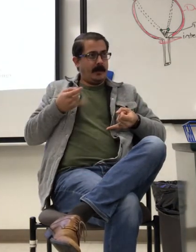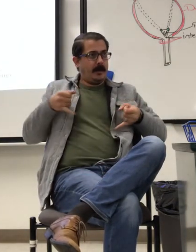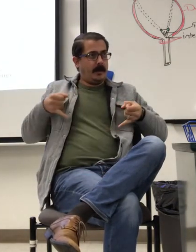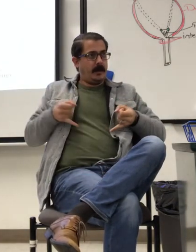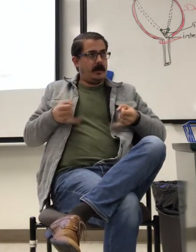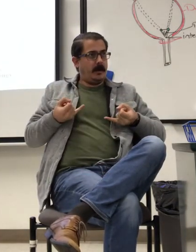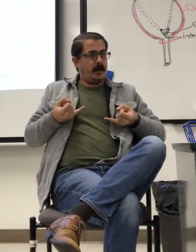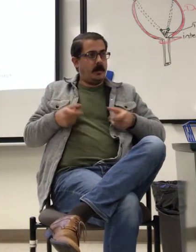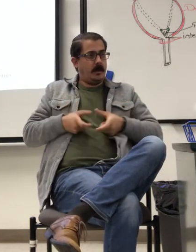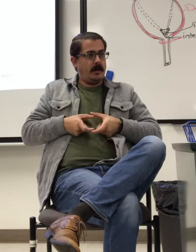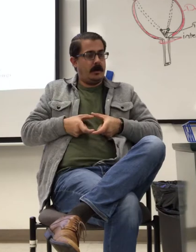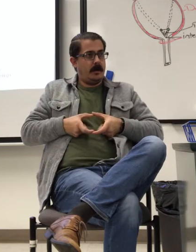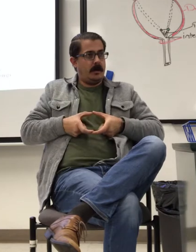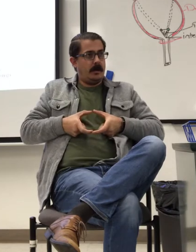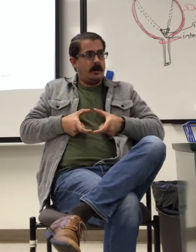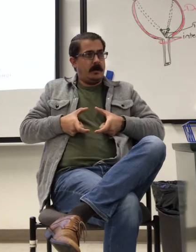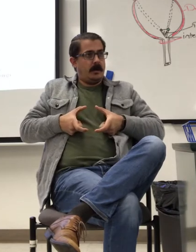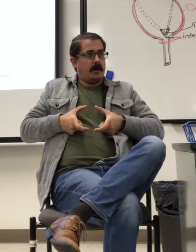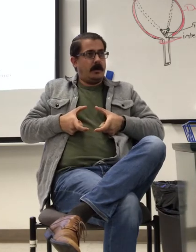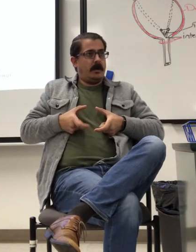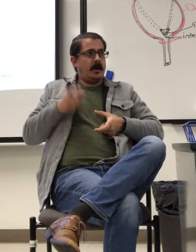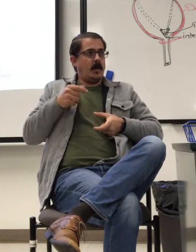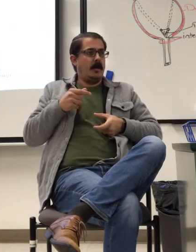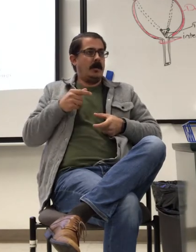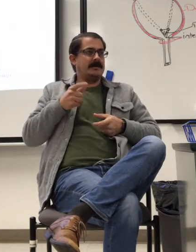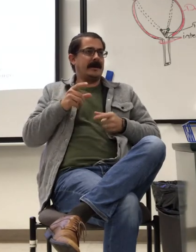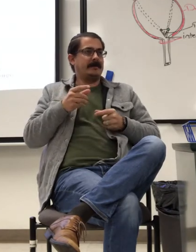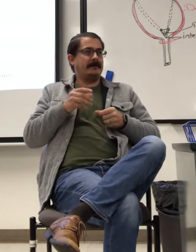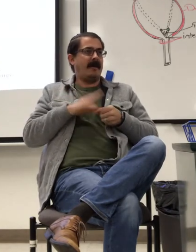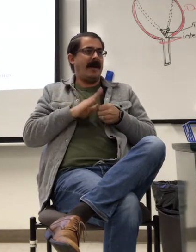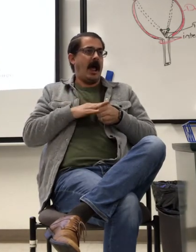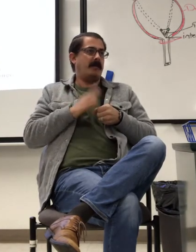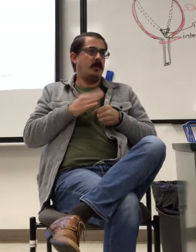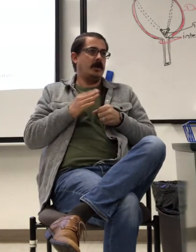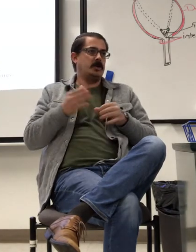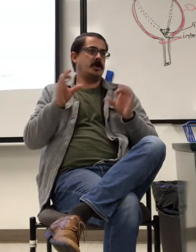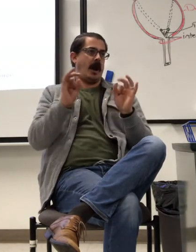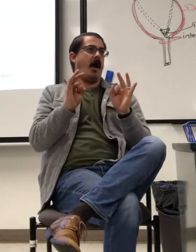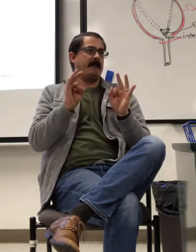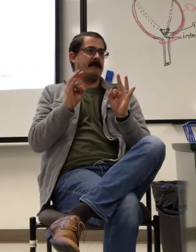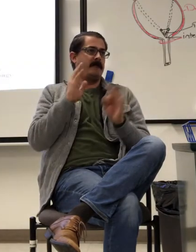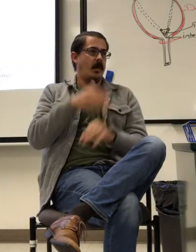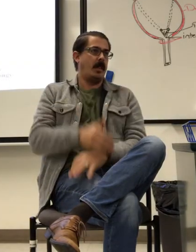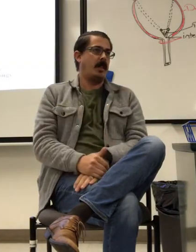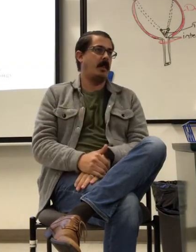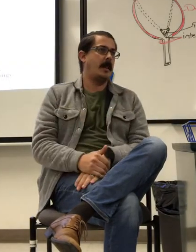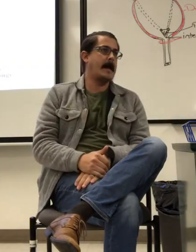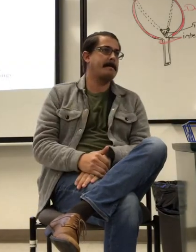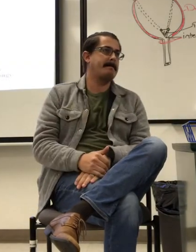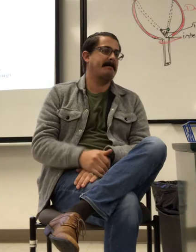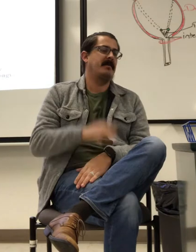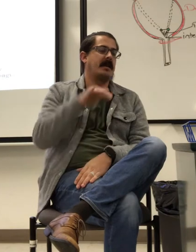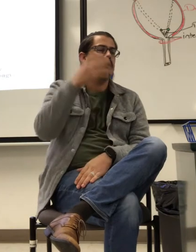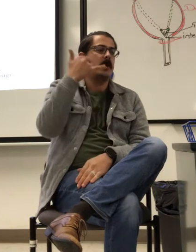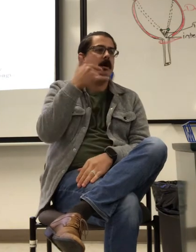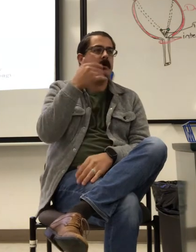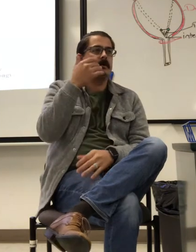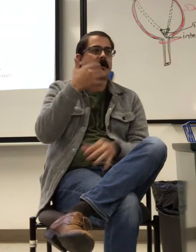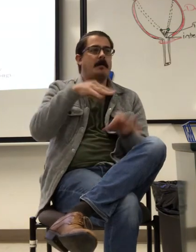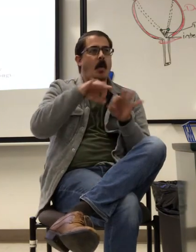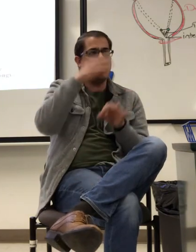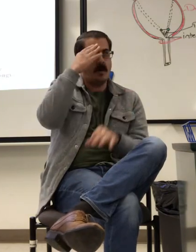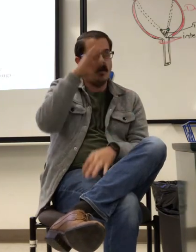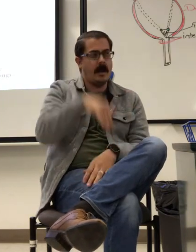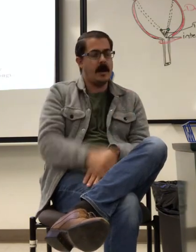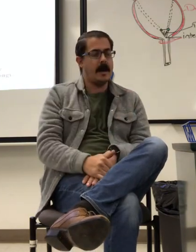when the bladder wall stretches, it would actually shut it off. Okay. So that's why I wanted to note that. That's important to